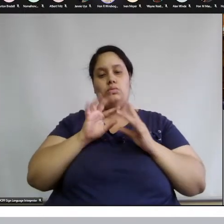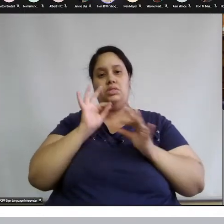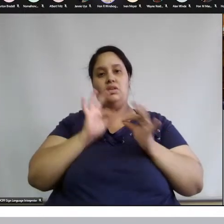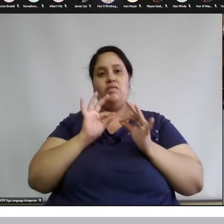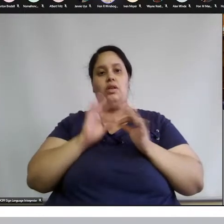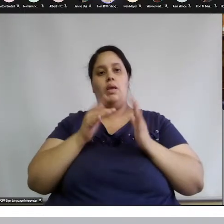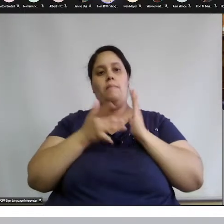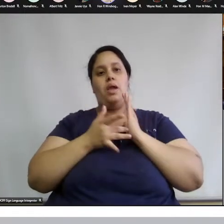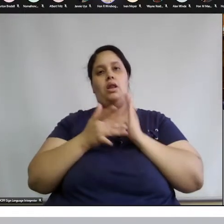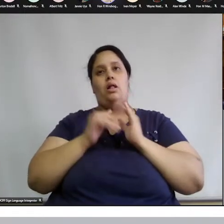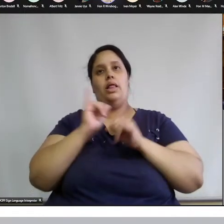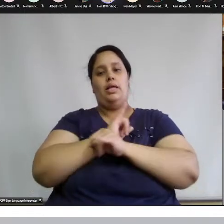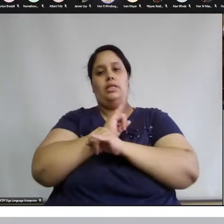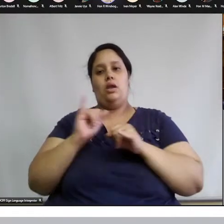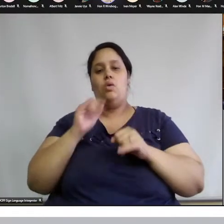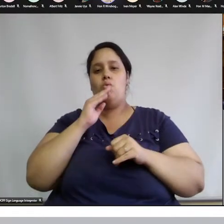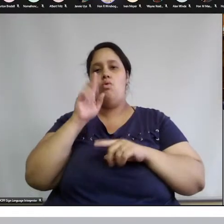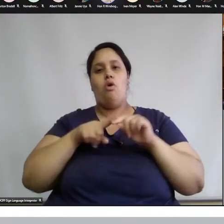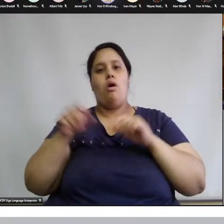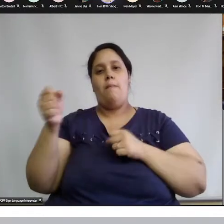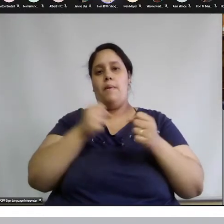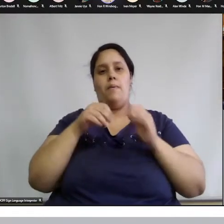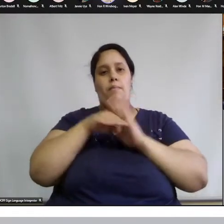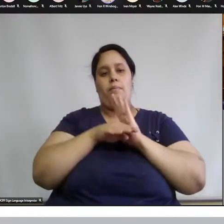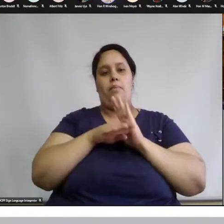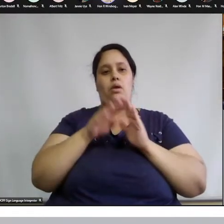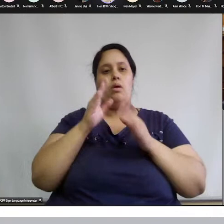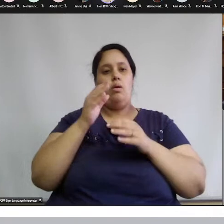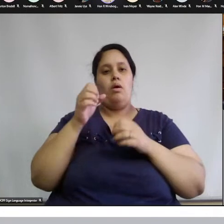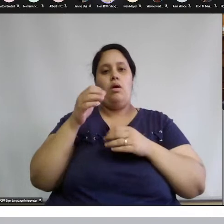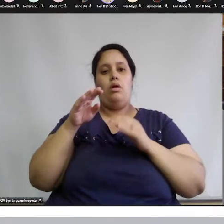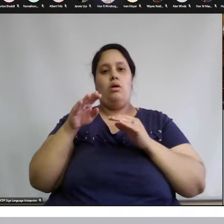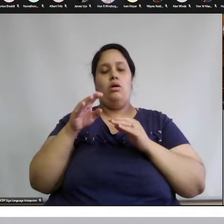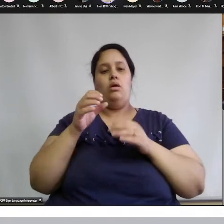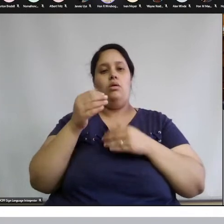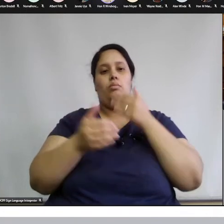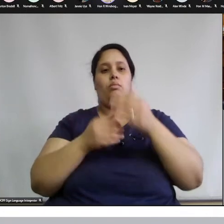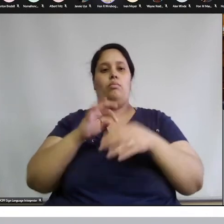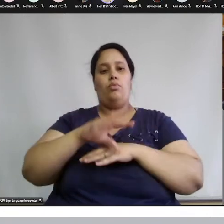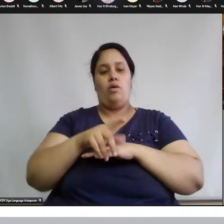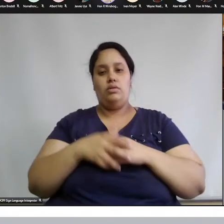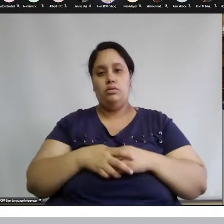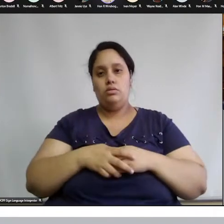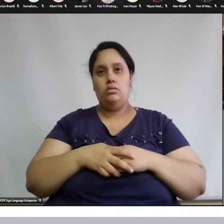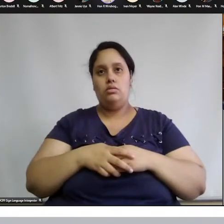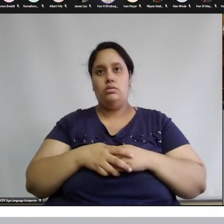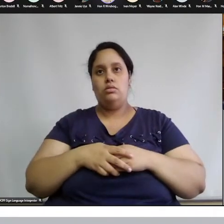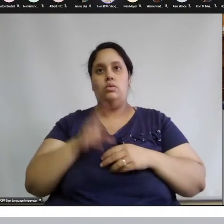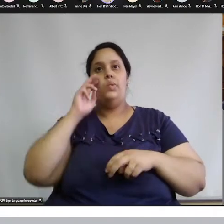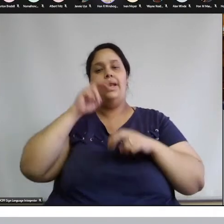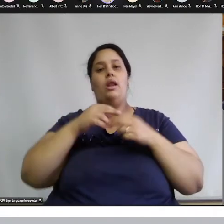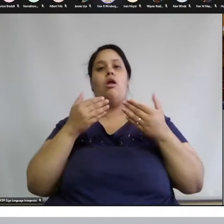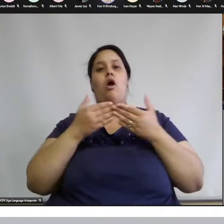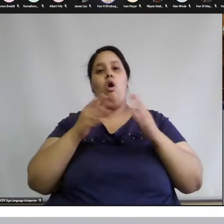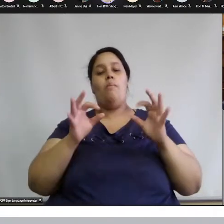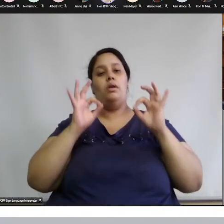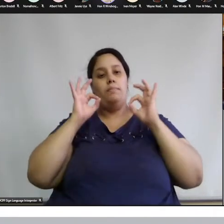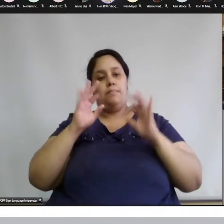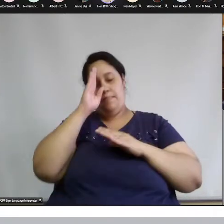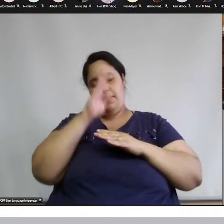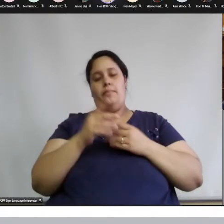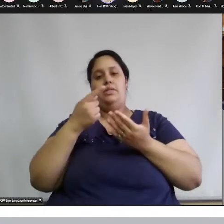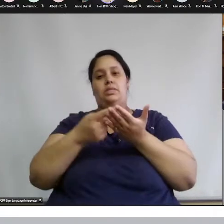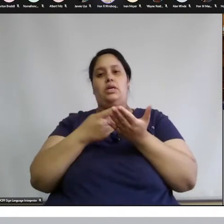medical interns who cannot get placement in the province. Speaker, we need to have an open and frank discussion in the